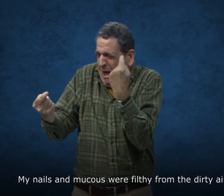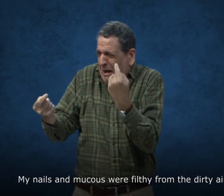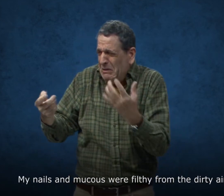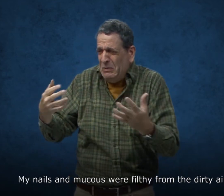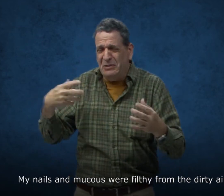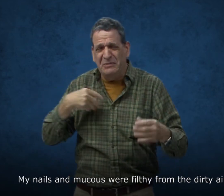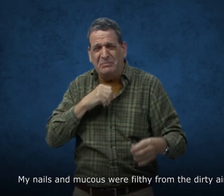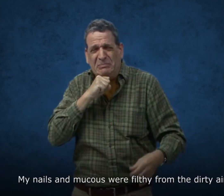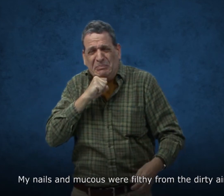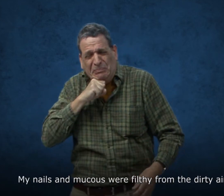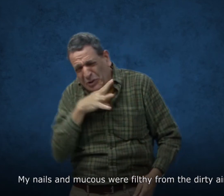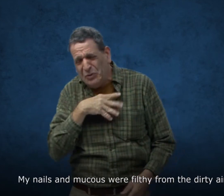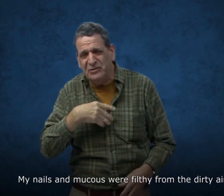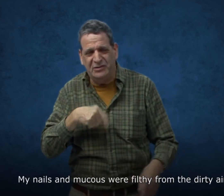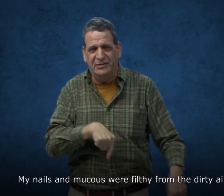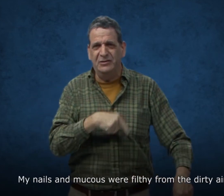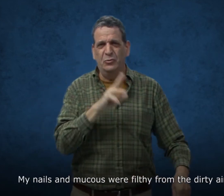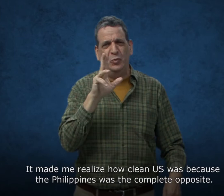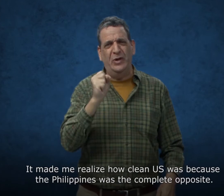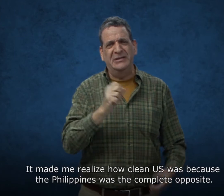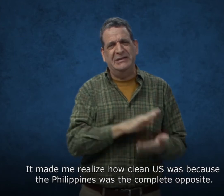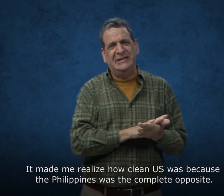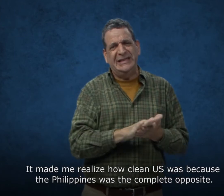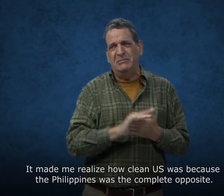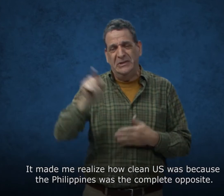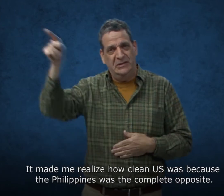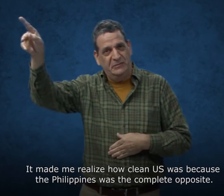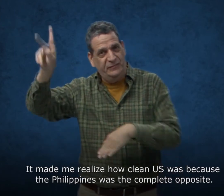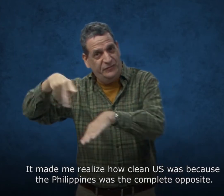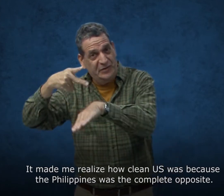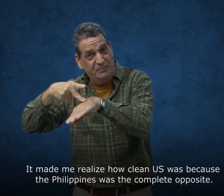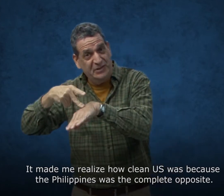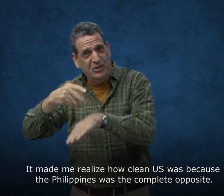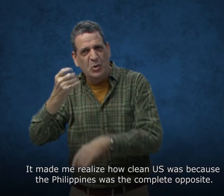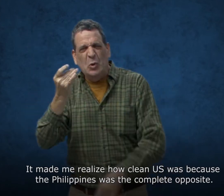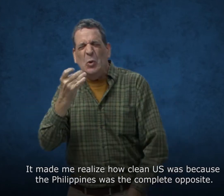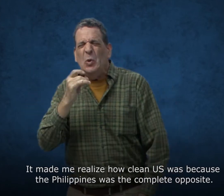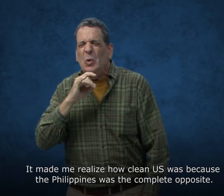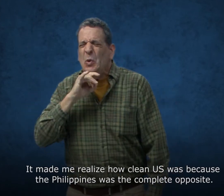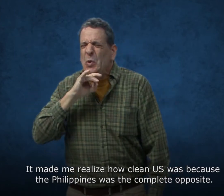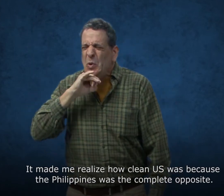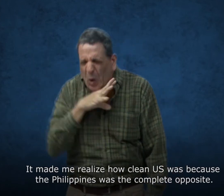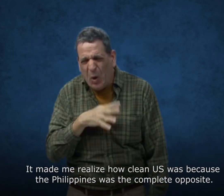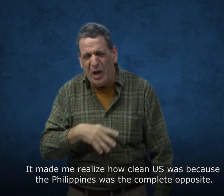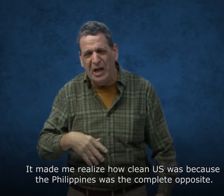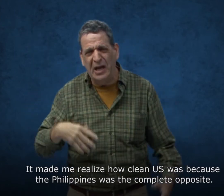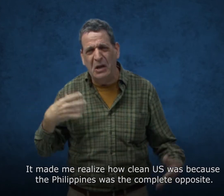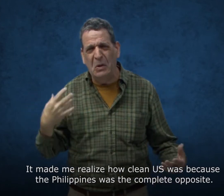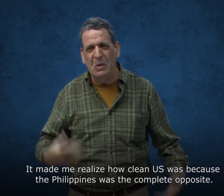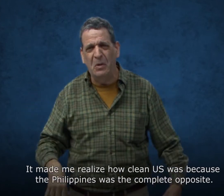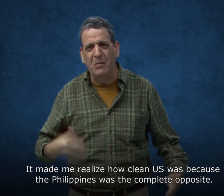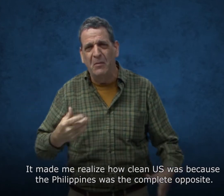were filthy from the dirty air. It made me realize how clean the U.S. was because the Philippines was the complete